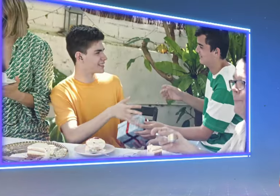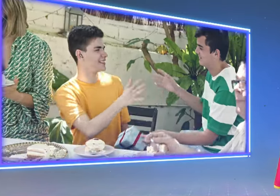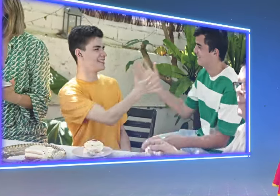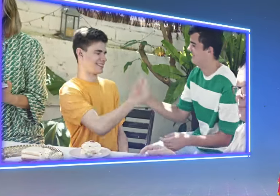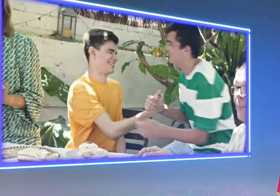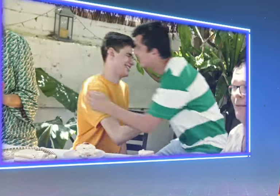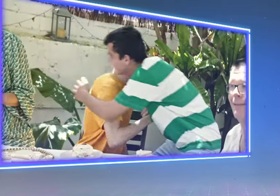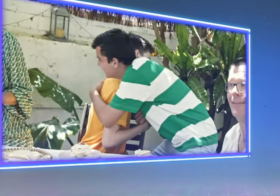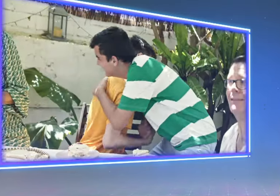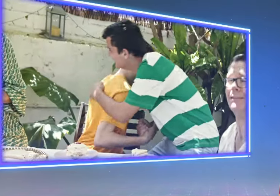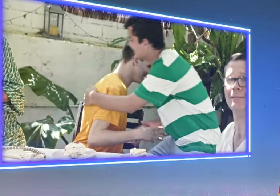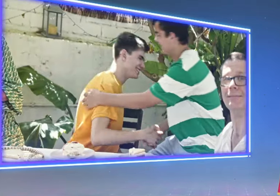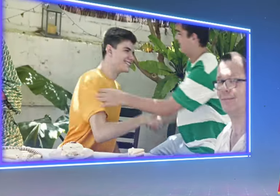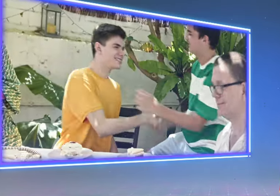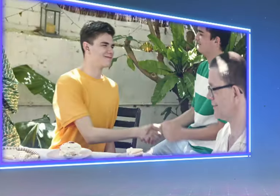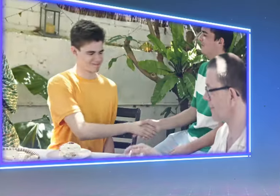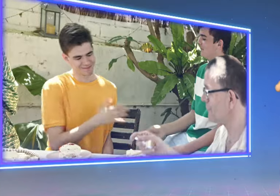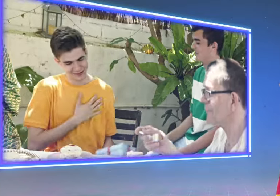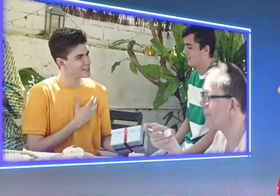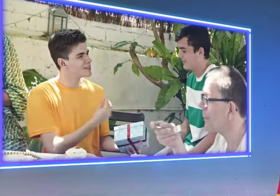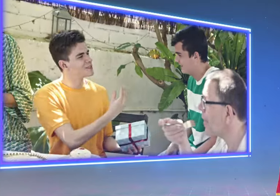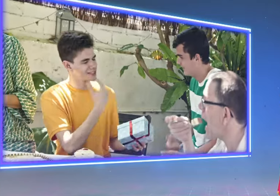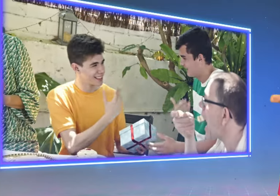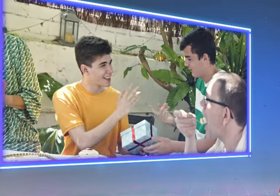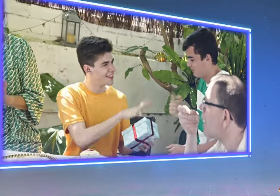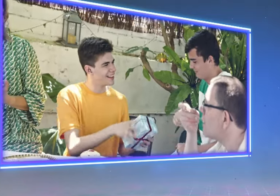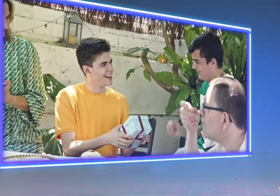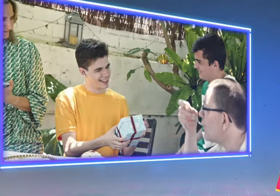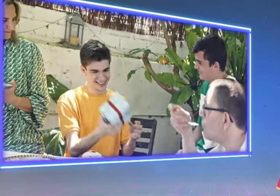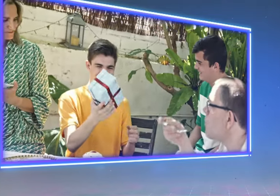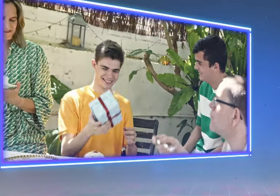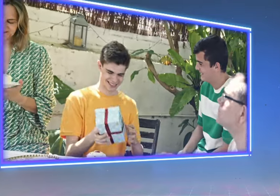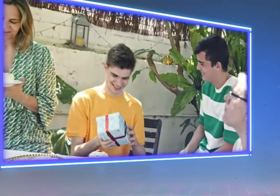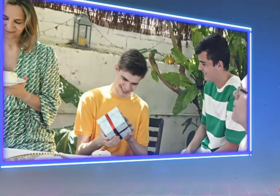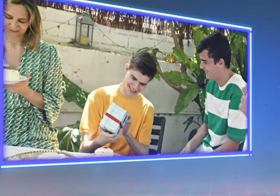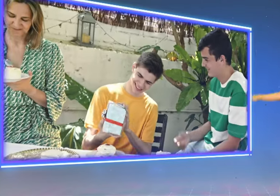Some of us sign, some of us speak. Some of us do a bit of both.